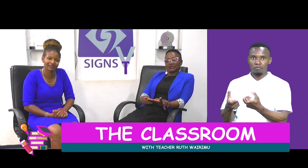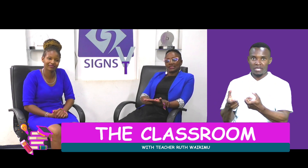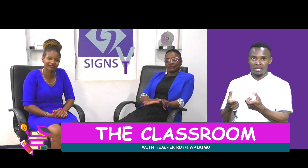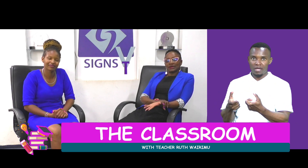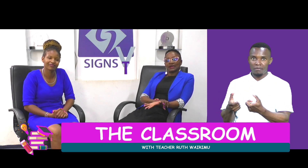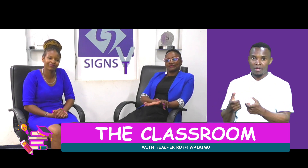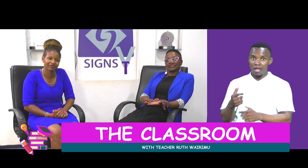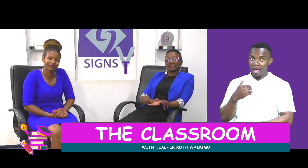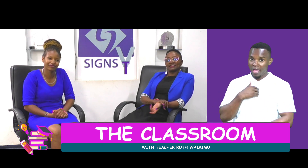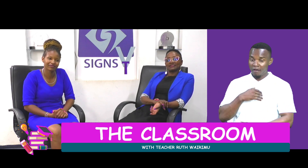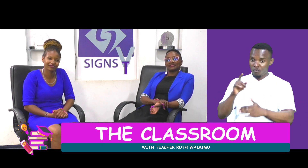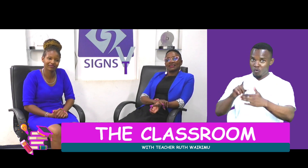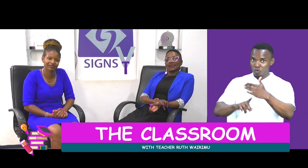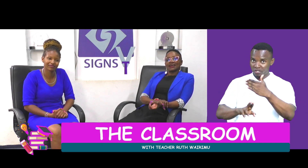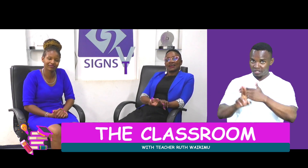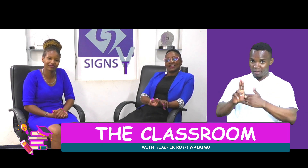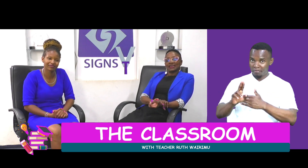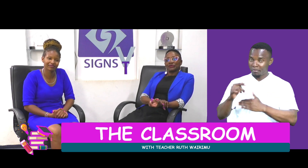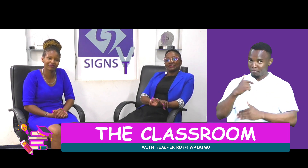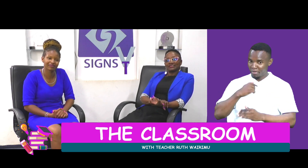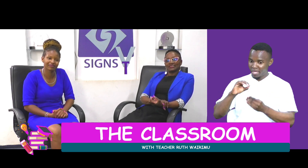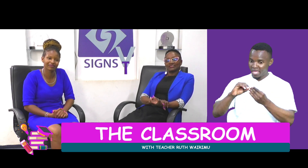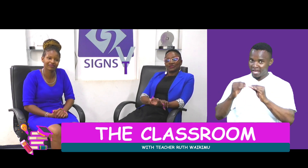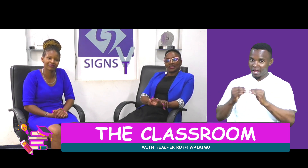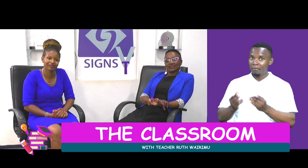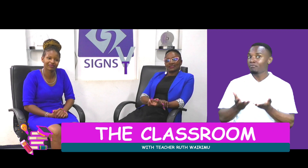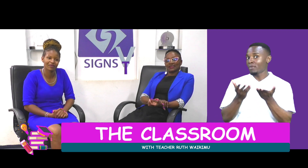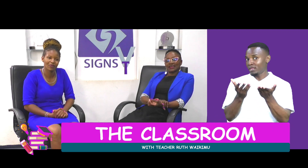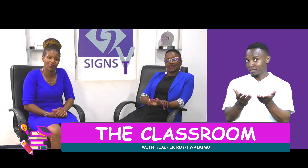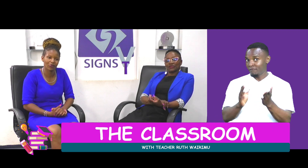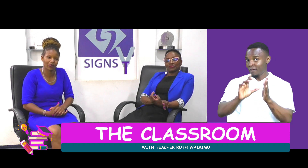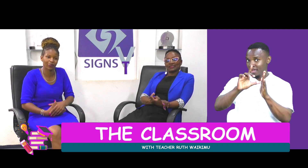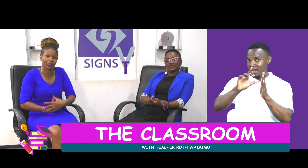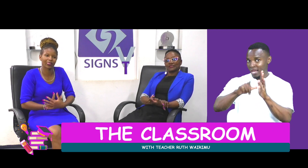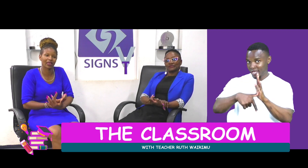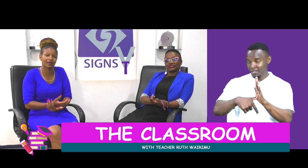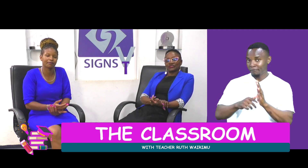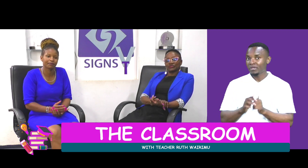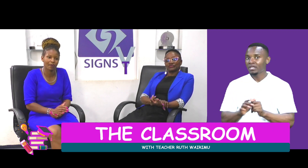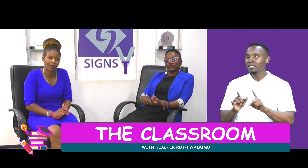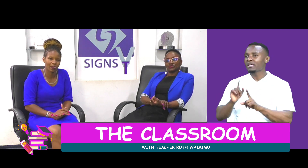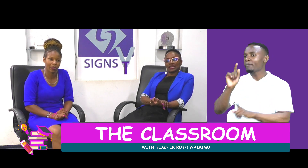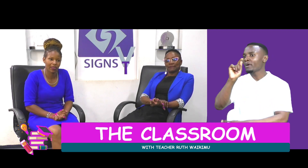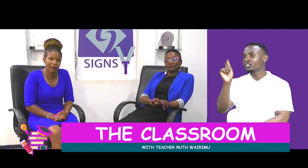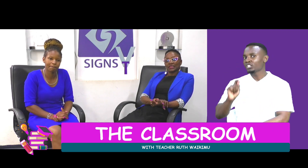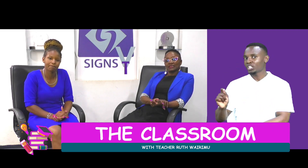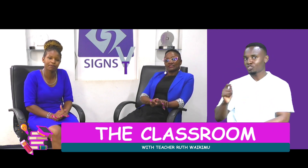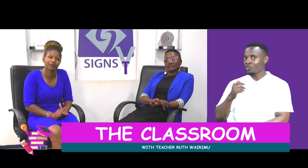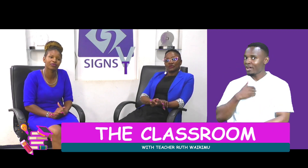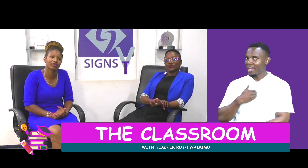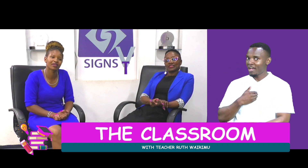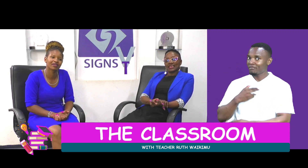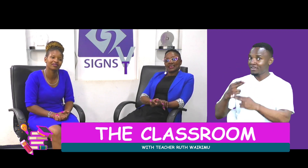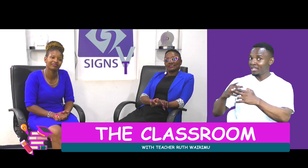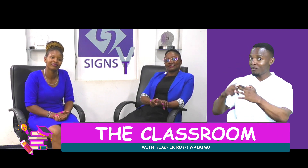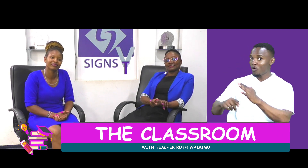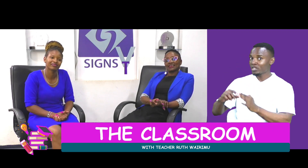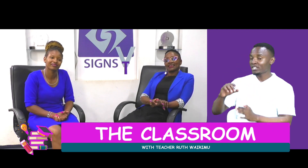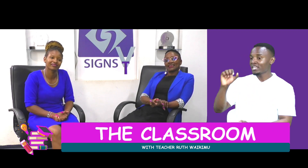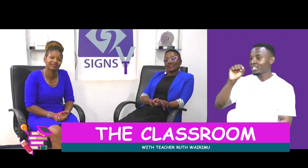give out my number after this. I am on TikTok. I call myself SHEEKOH NJUNGUNA. SHEEKOH